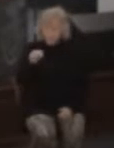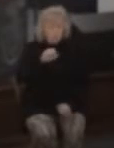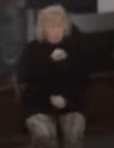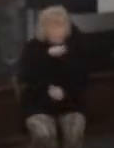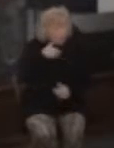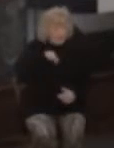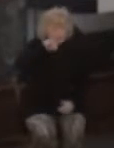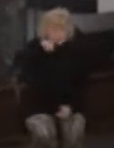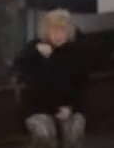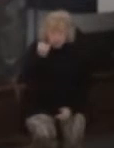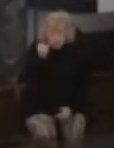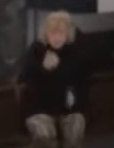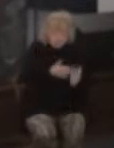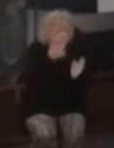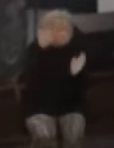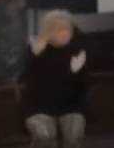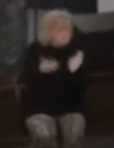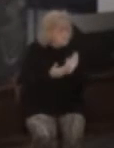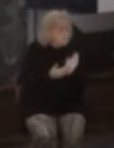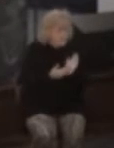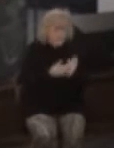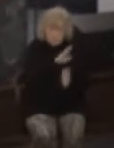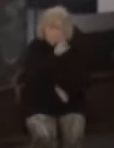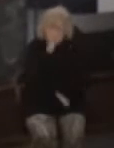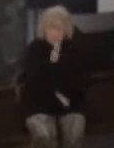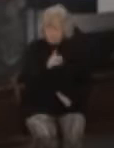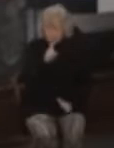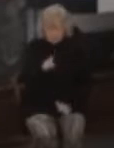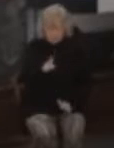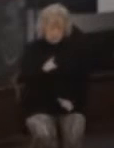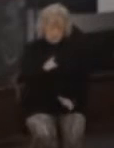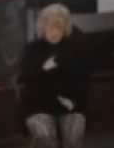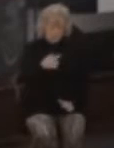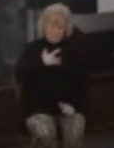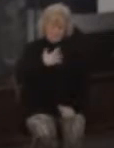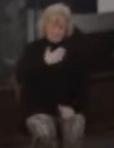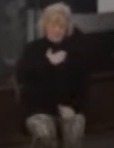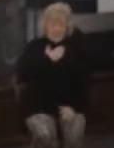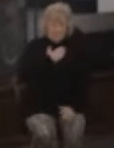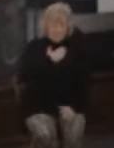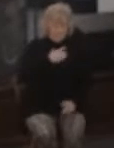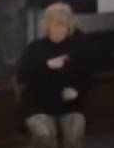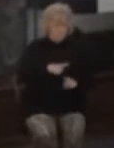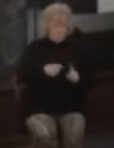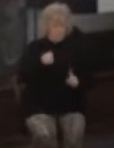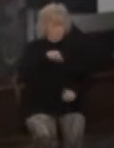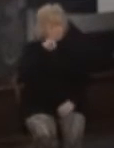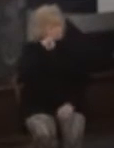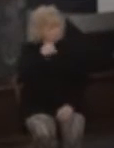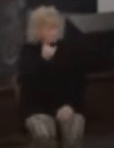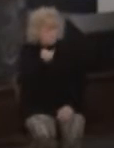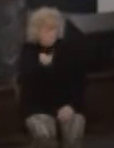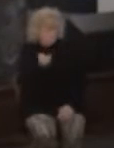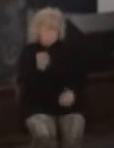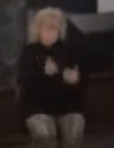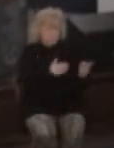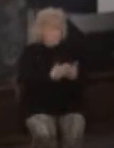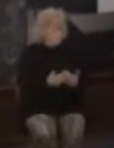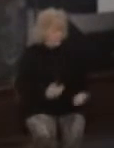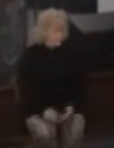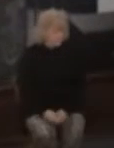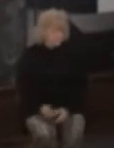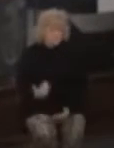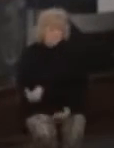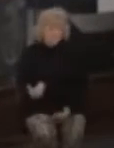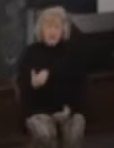times, and no, it never makes us happy. And yet we do it anyways. Well, today we're going to be looking at the topics